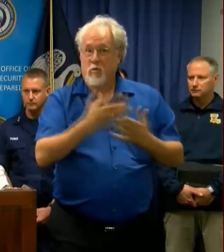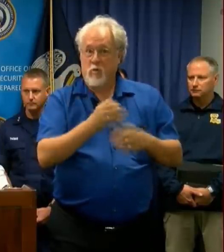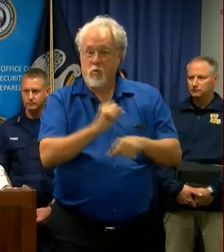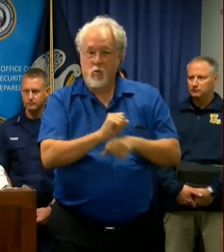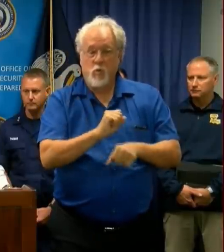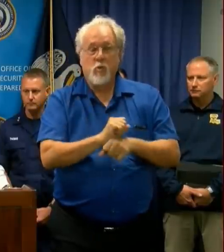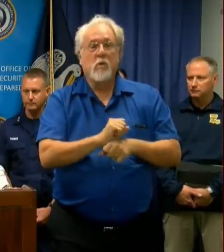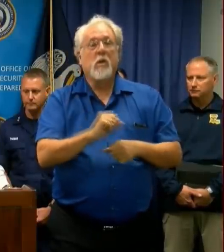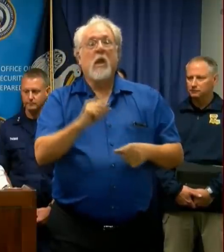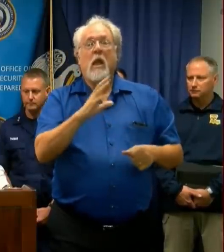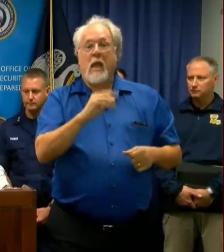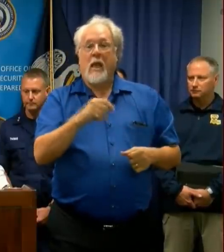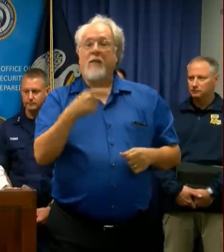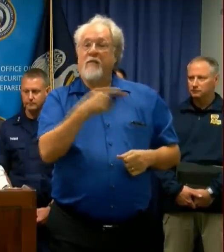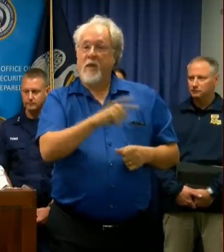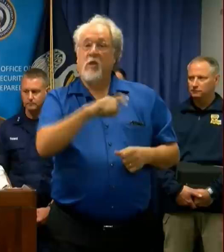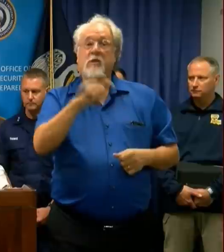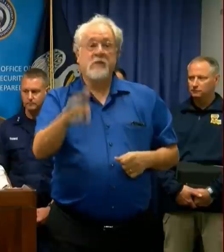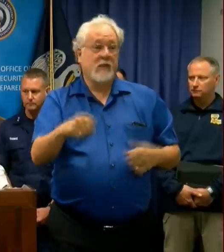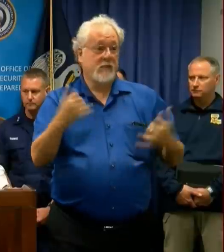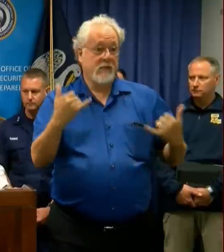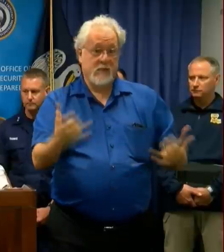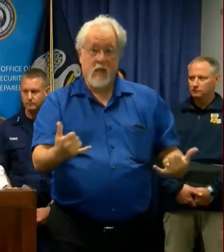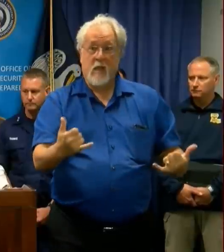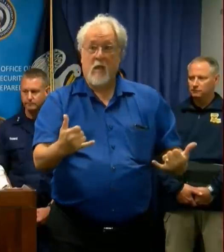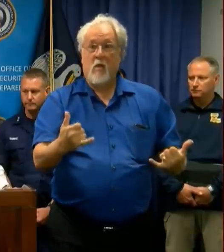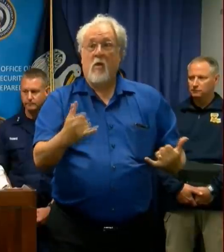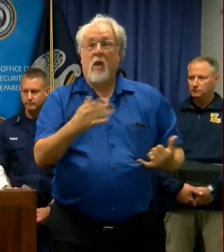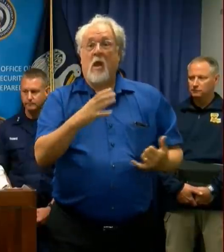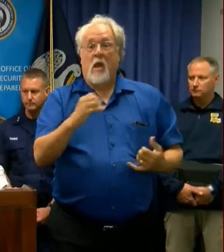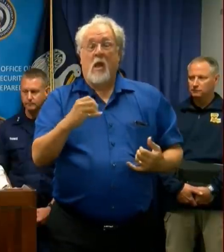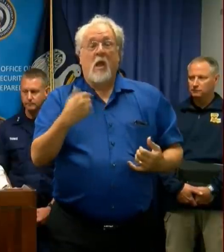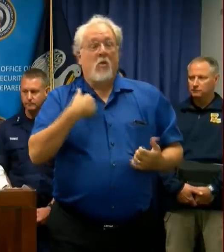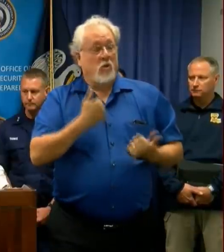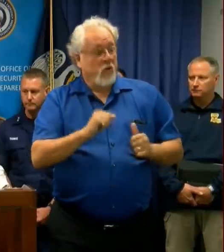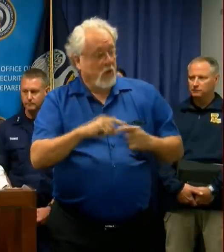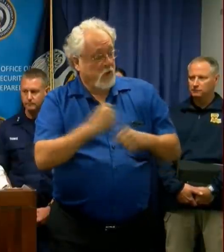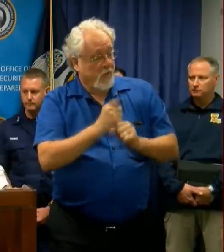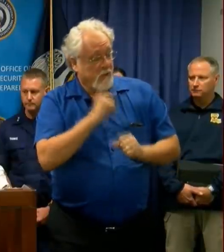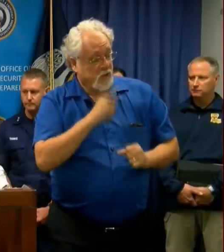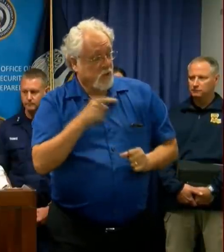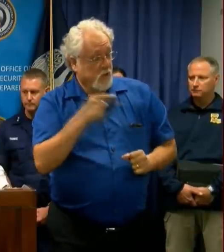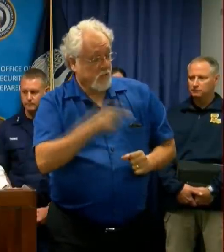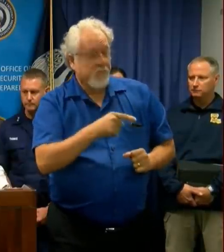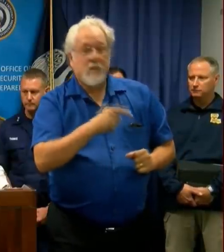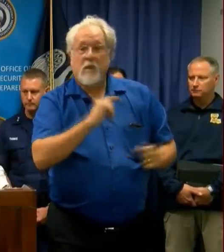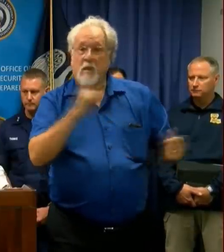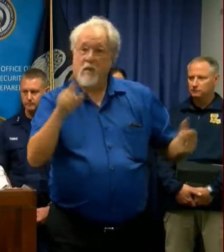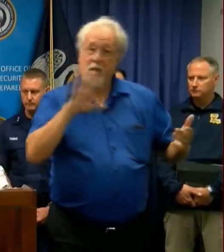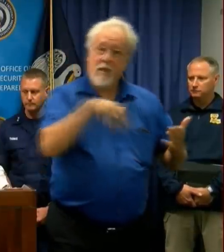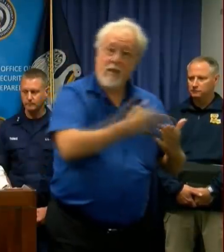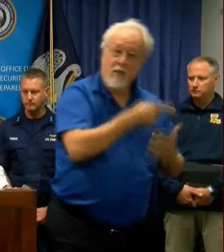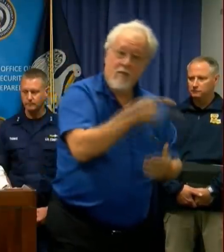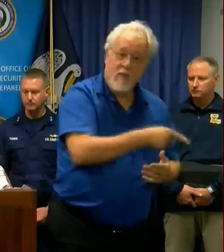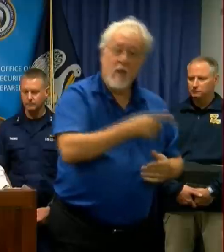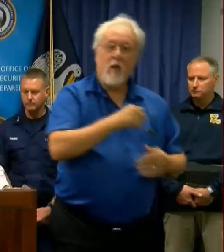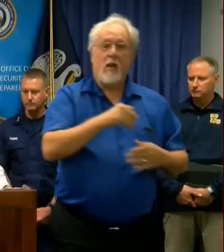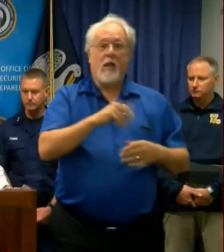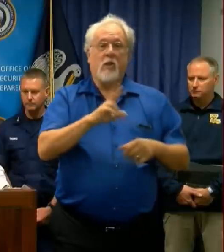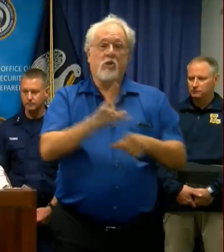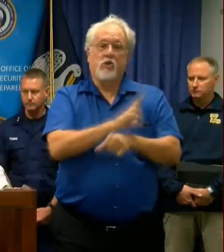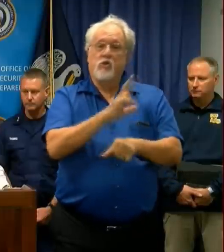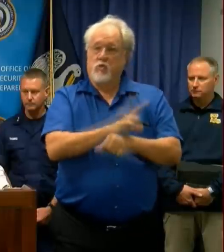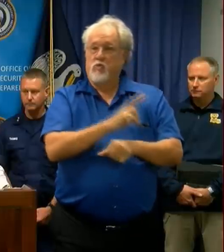work. And they're in Texas now. And we're just trying to make sure that they get there and that they're employed